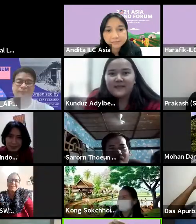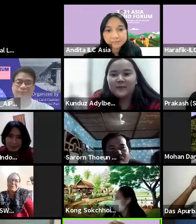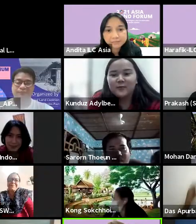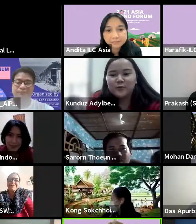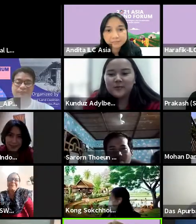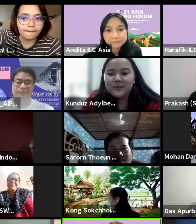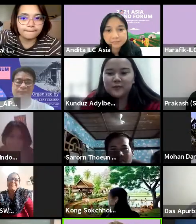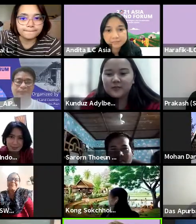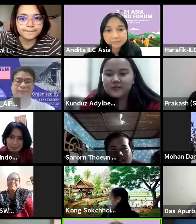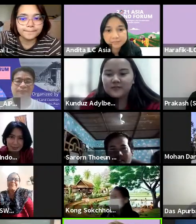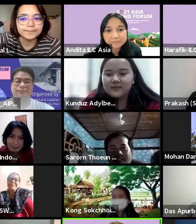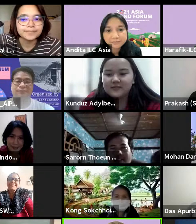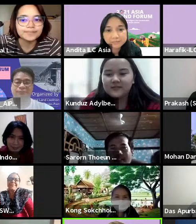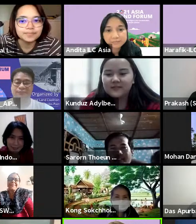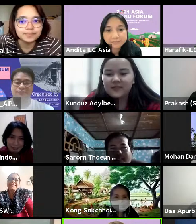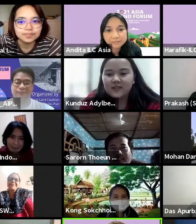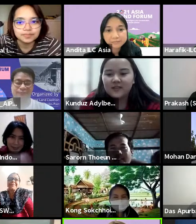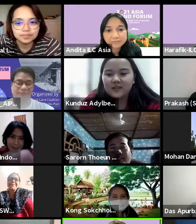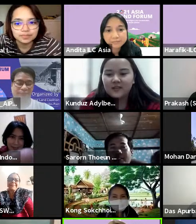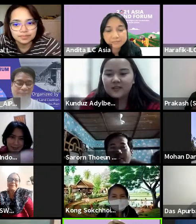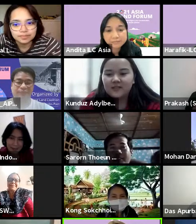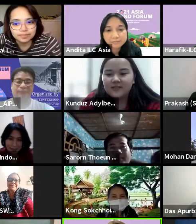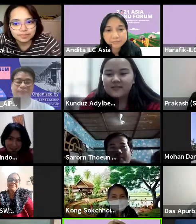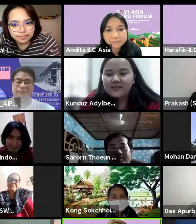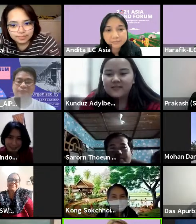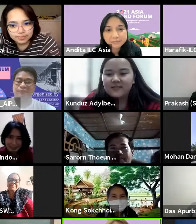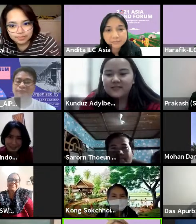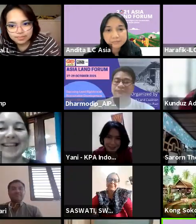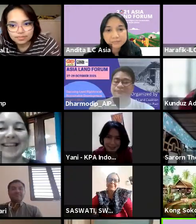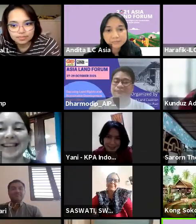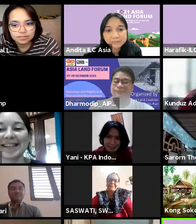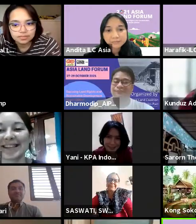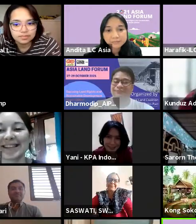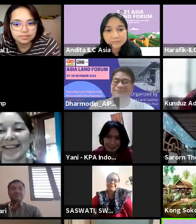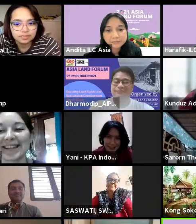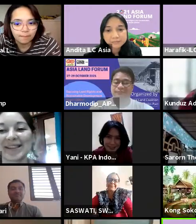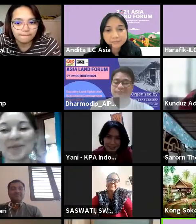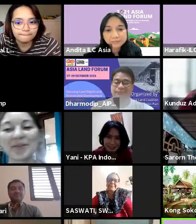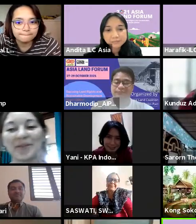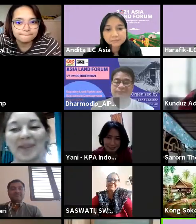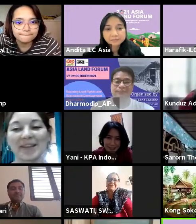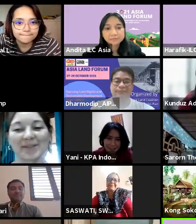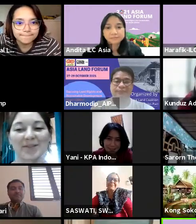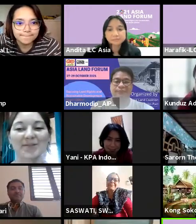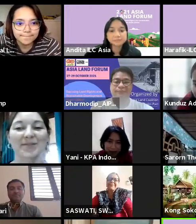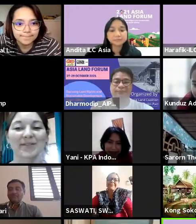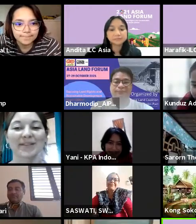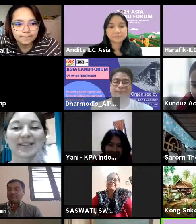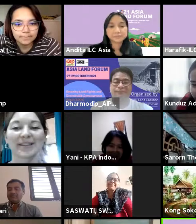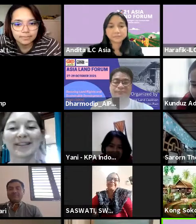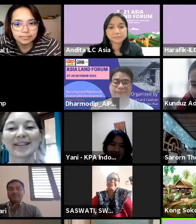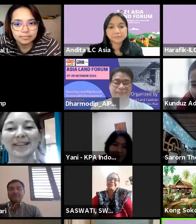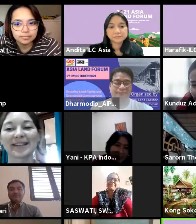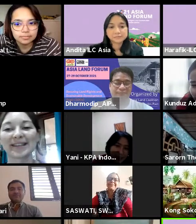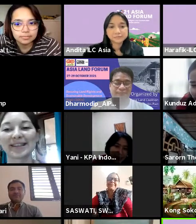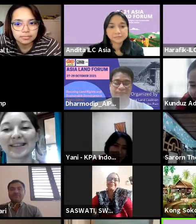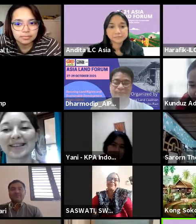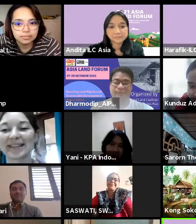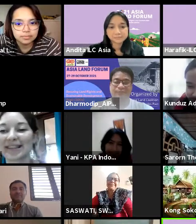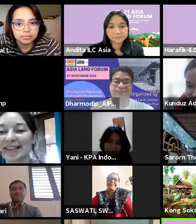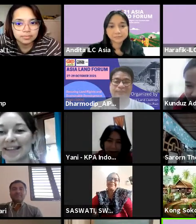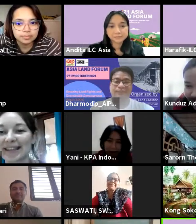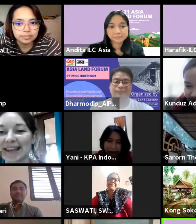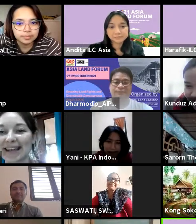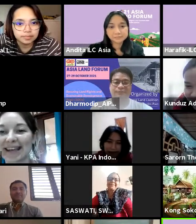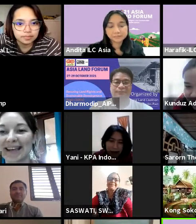Ms. Charia, Elvira, who was supporting this drafting of this agenda. Yeah? Thanks for all your support that you did for us during the last